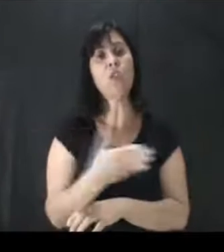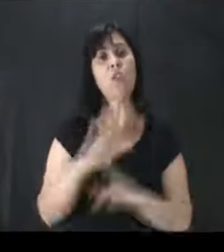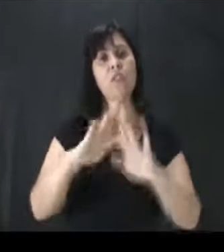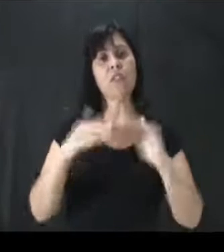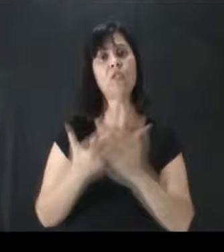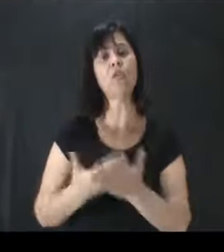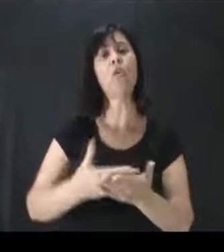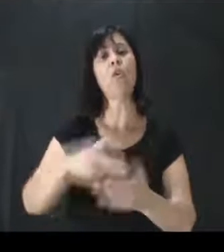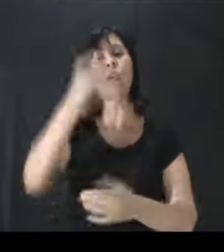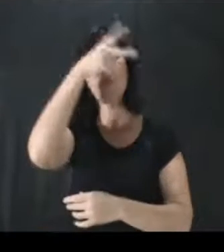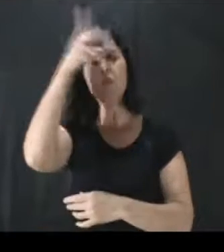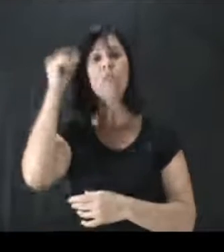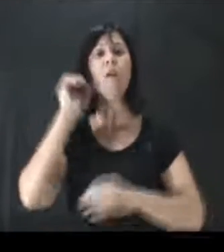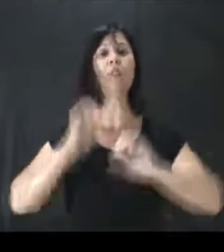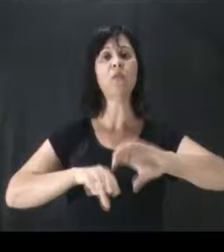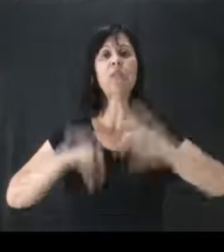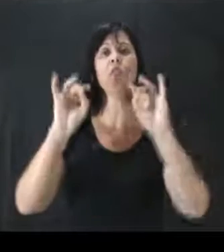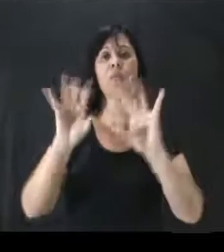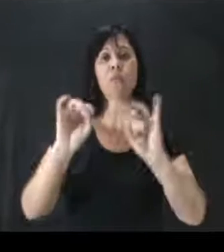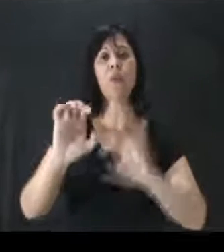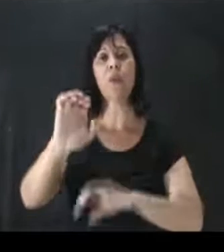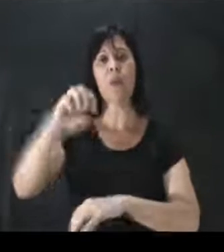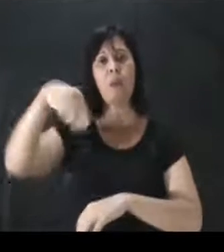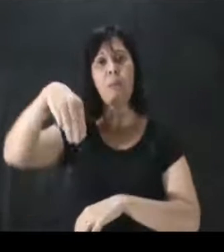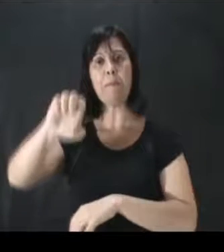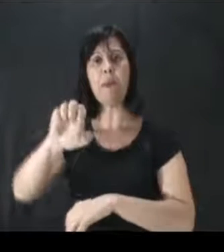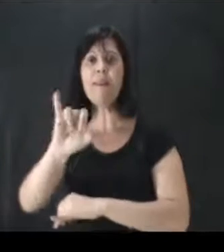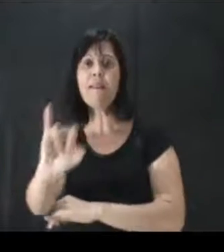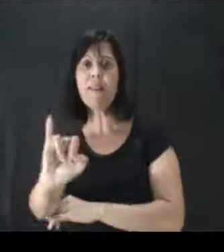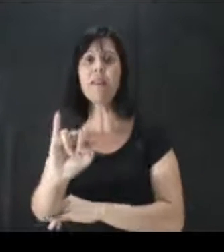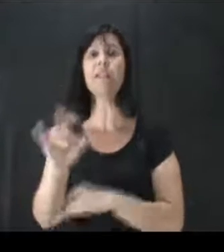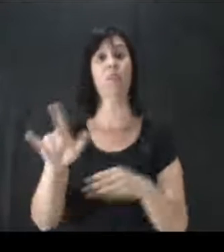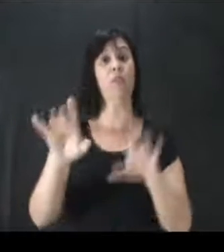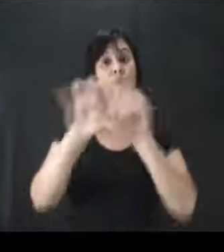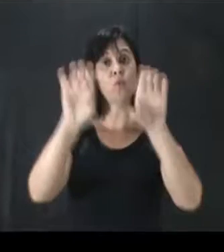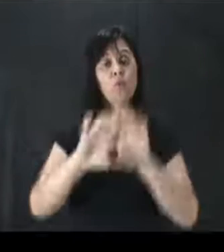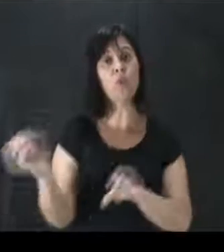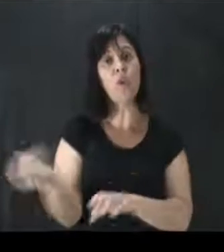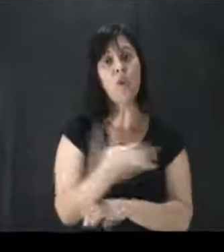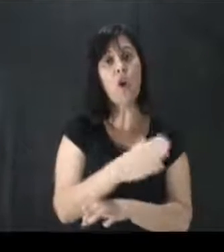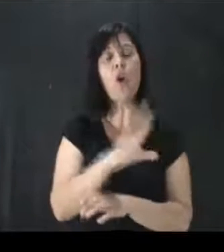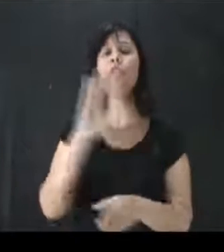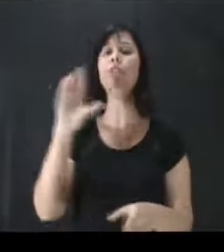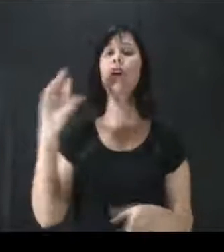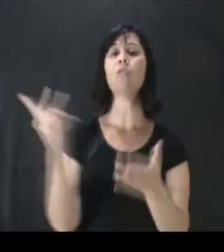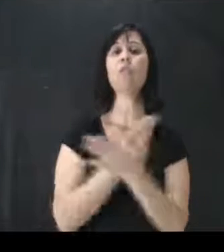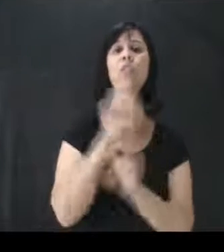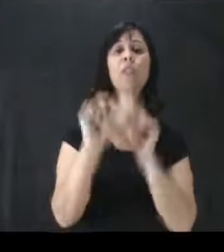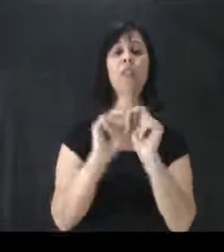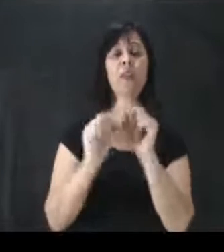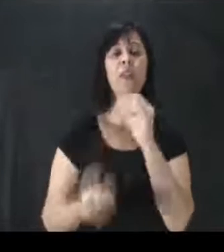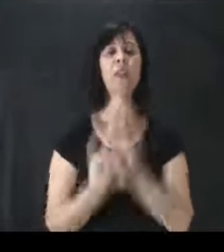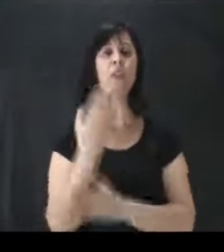projects restructuring municipal schools of special education, Emi. This restructuring